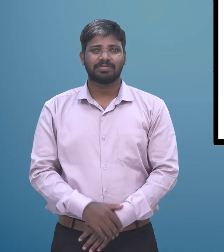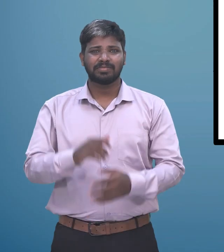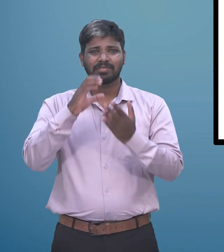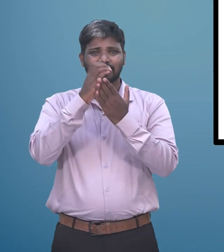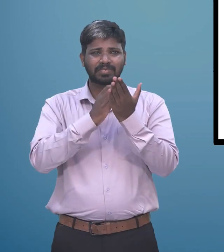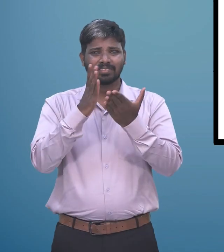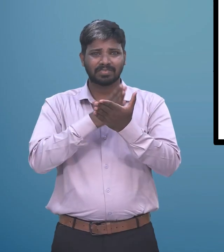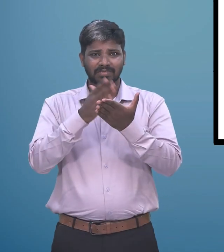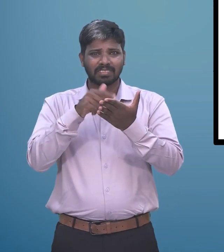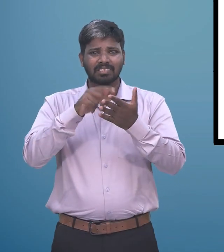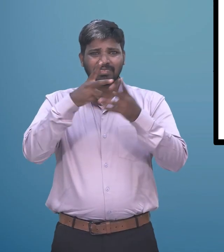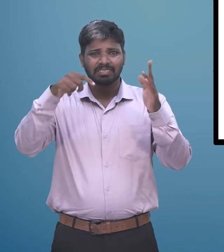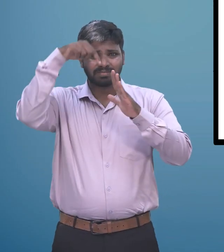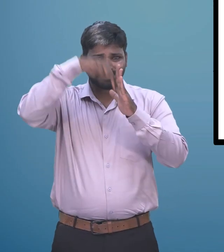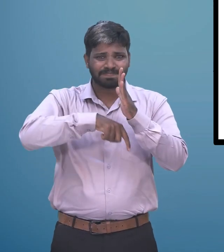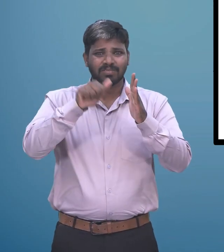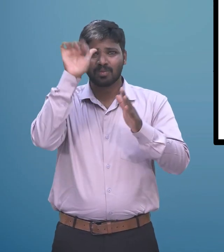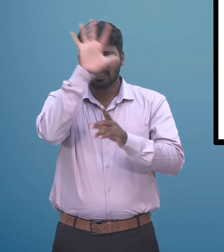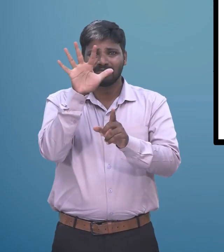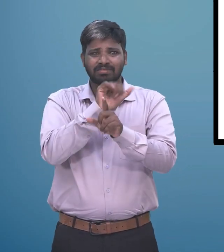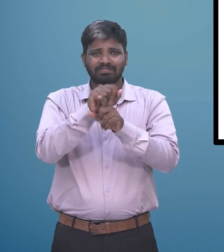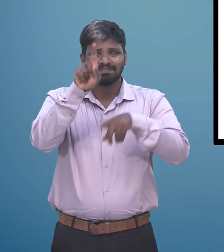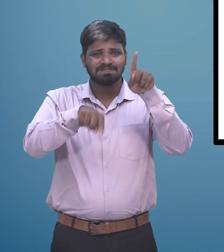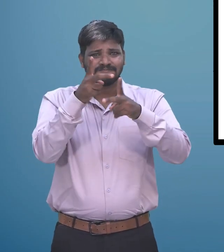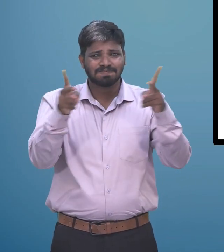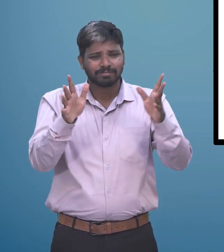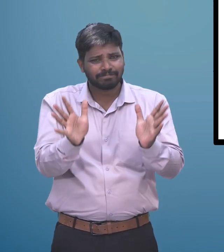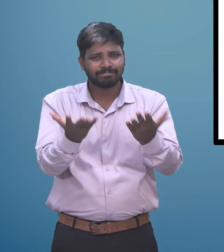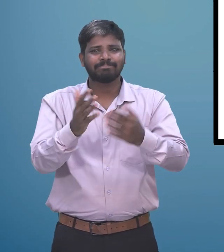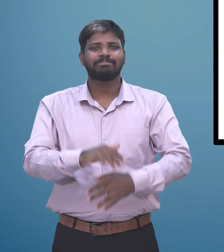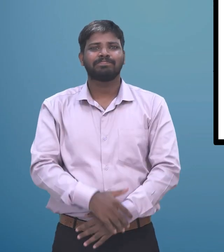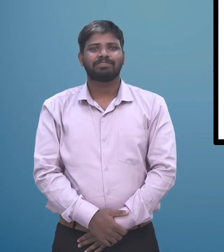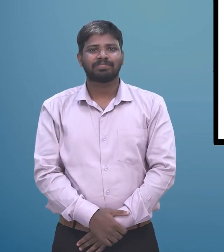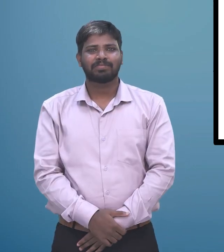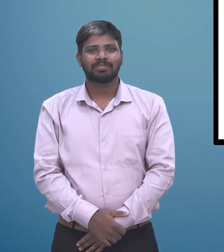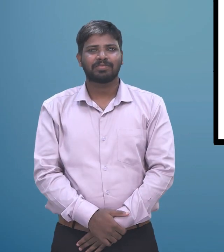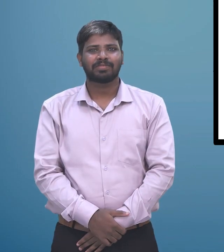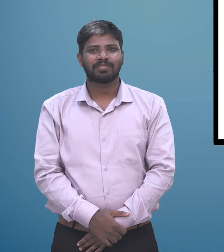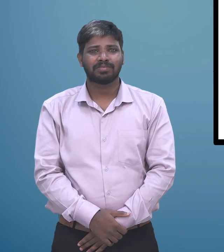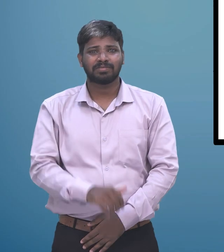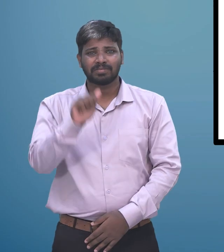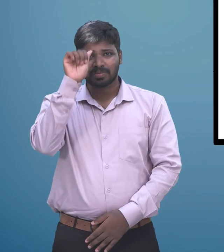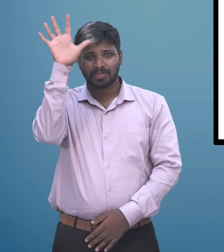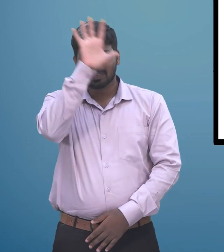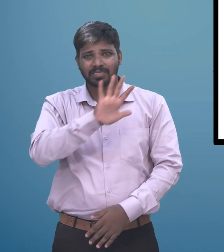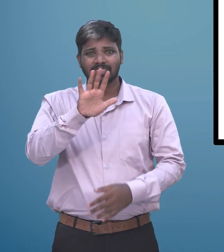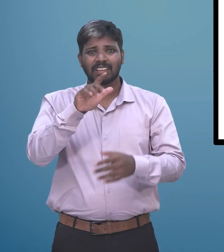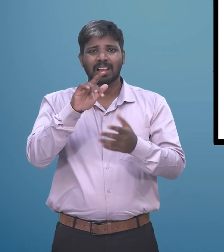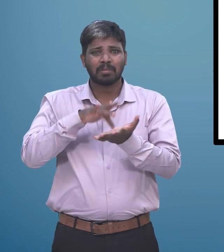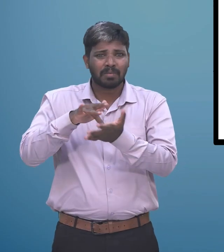To further illustrate the theme of this chapter, we could have continued our journey and turned to more facets of Indian culture. For instance,